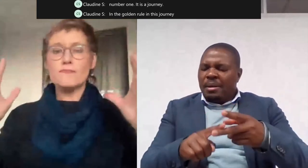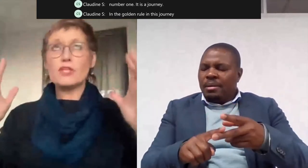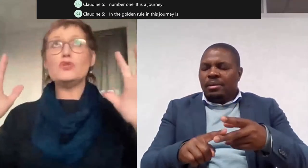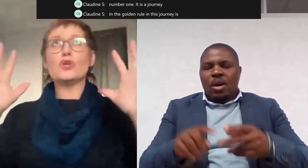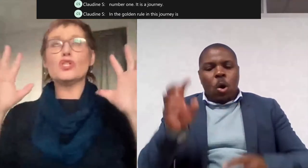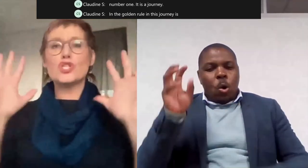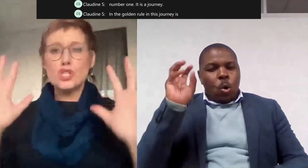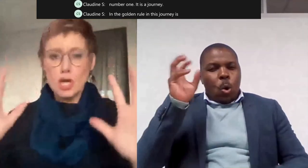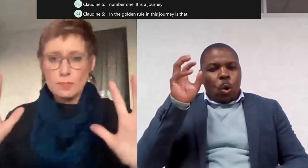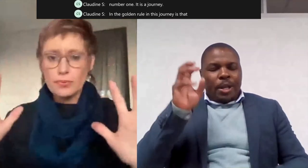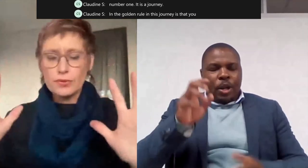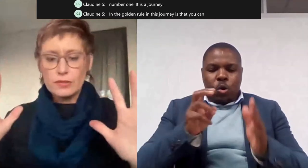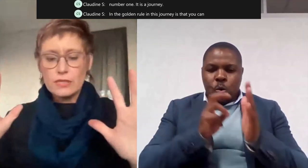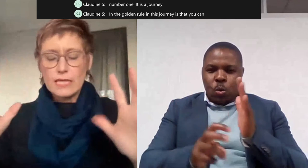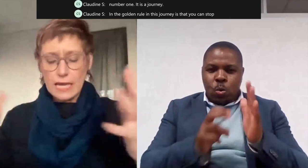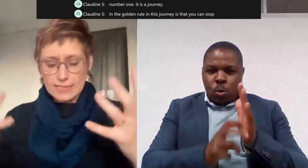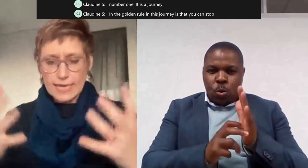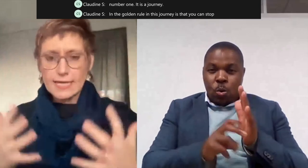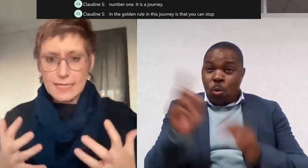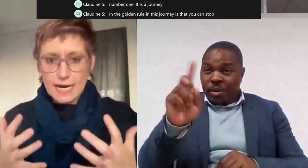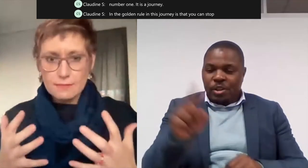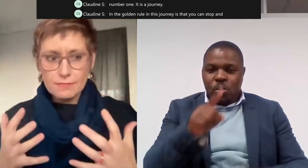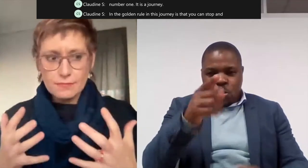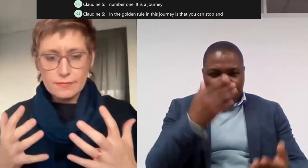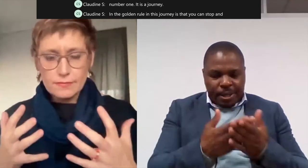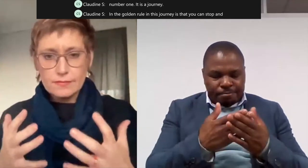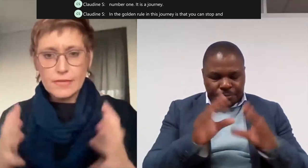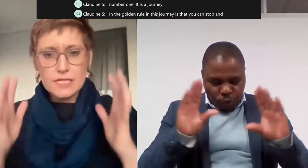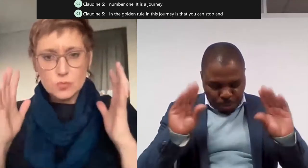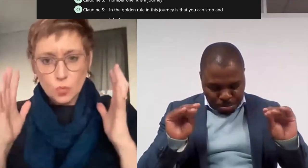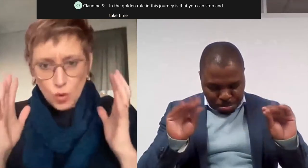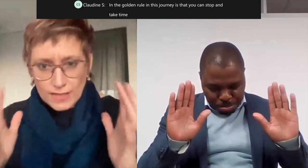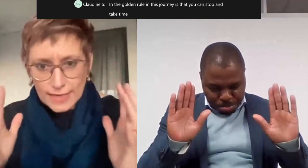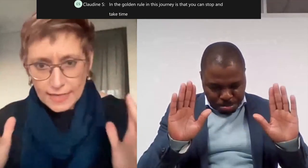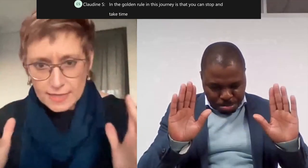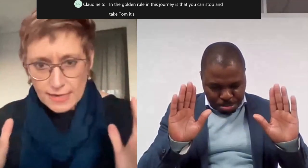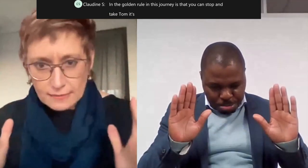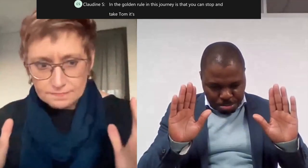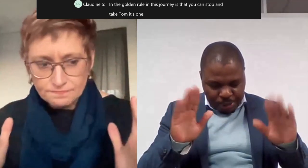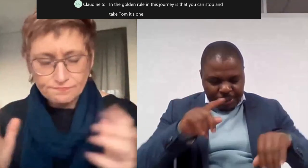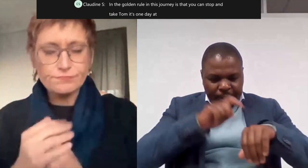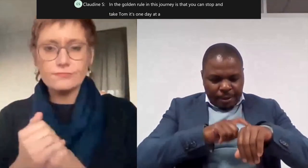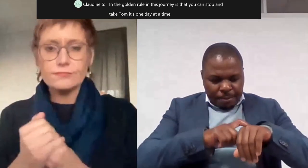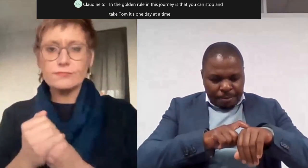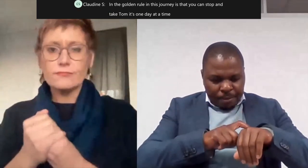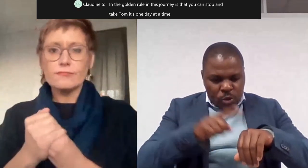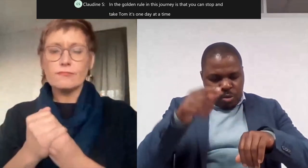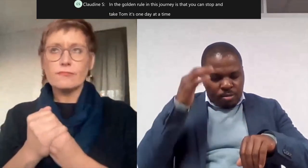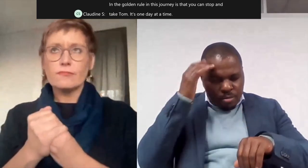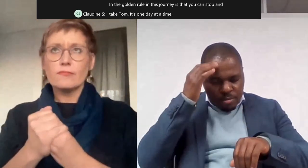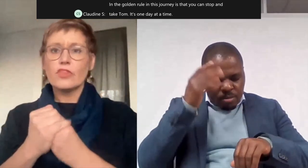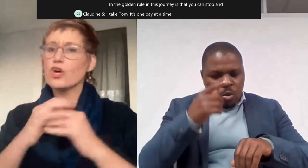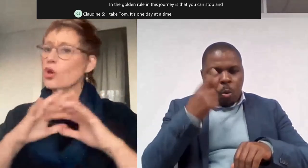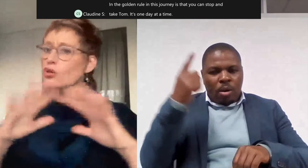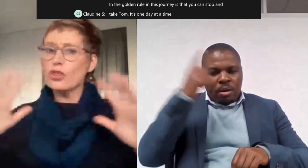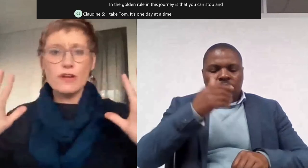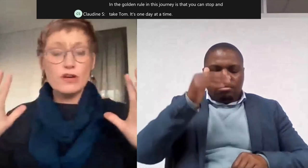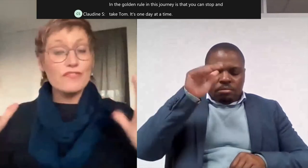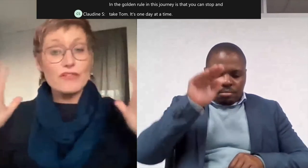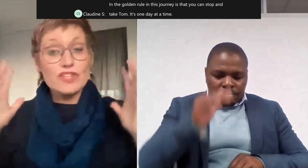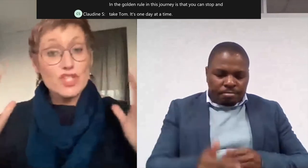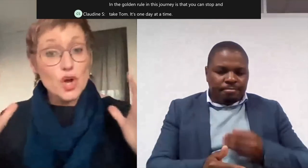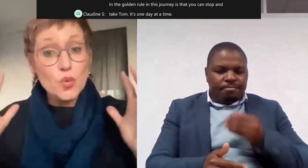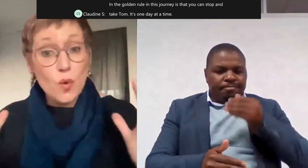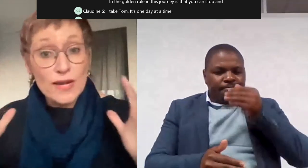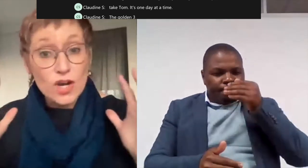is that you can stop and take time. It's one day at a time. The golden